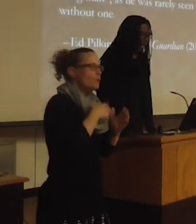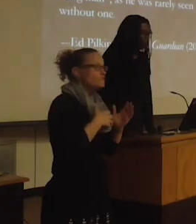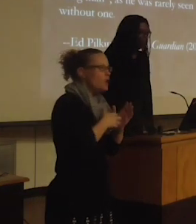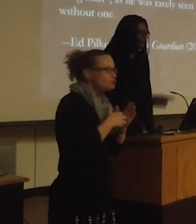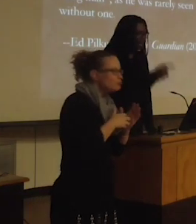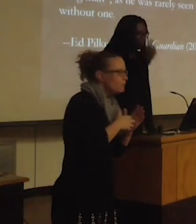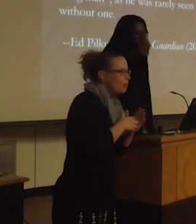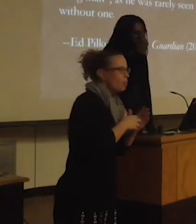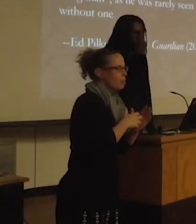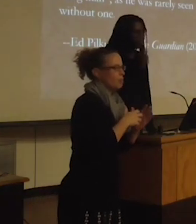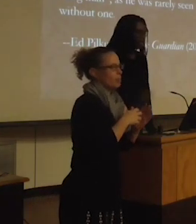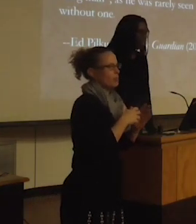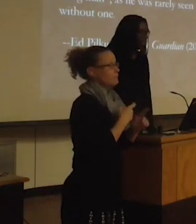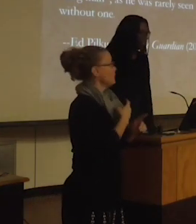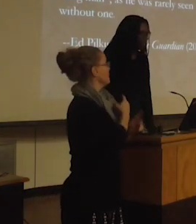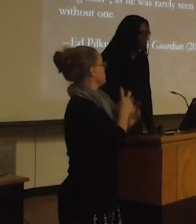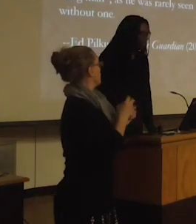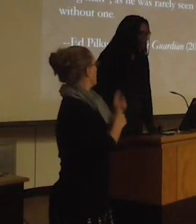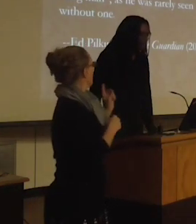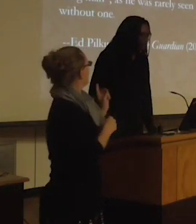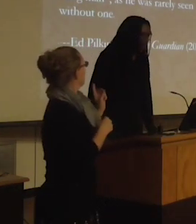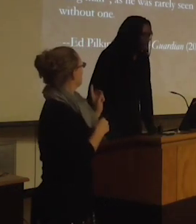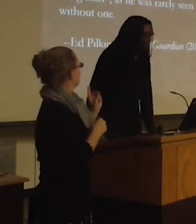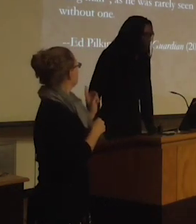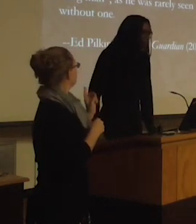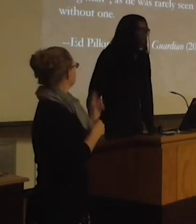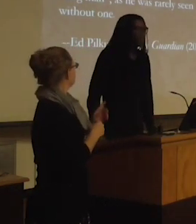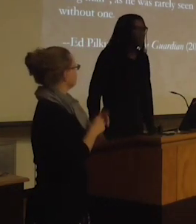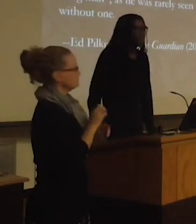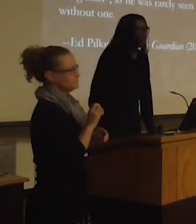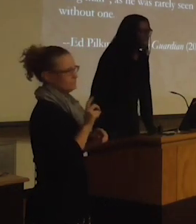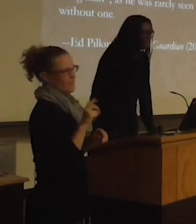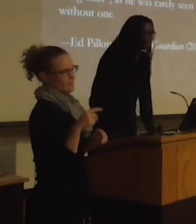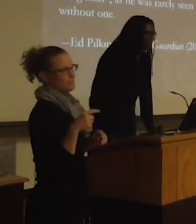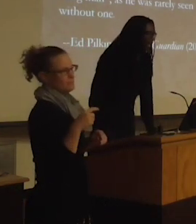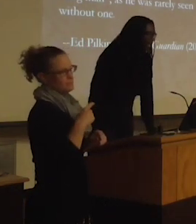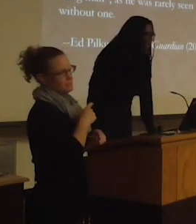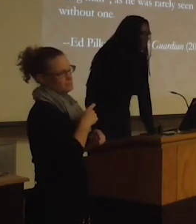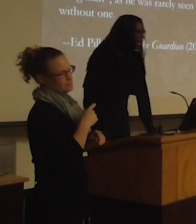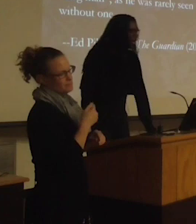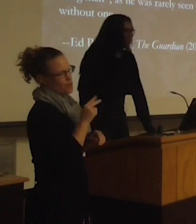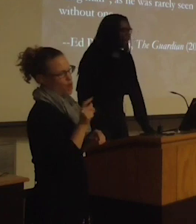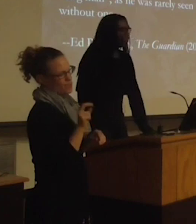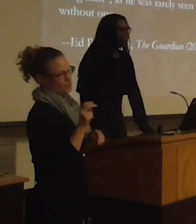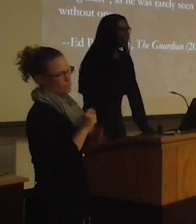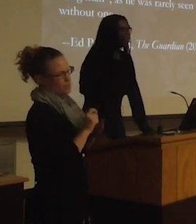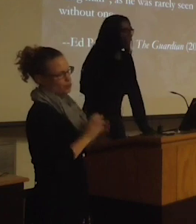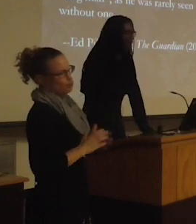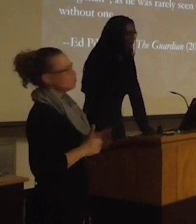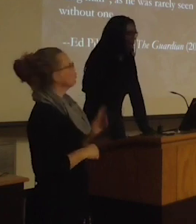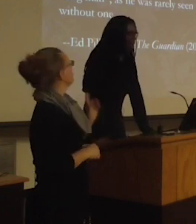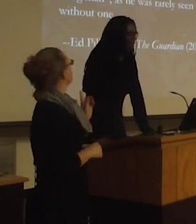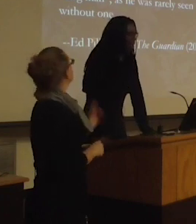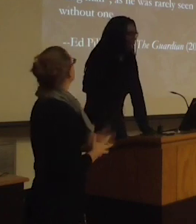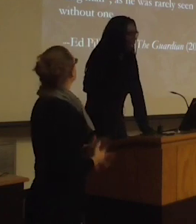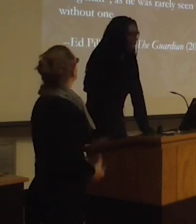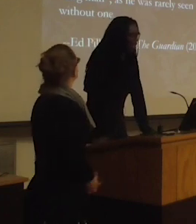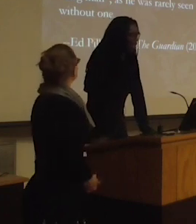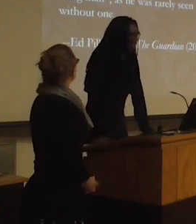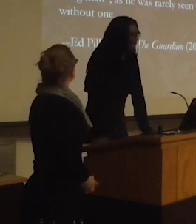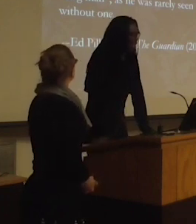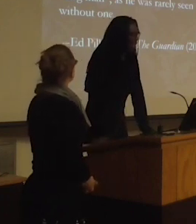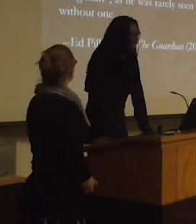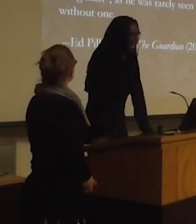vulnerable. From this quote right here, this was from Ed Pilkington, who was writing for The Guardian in 2018. "Then there were the dogs. When